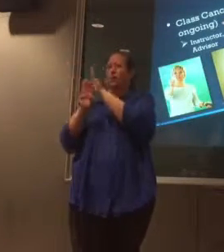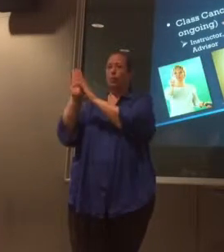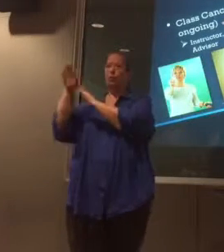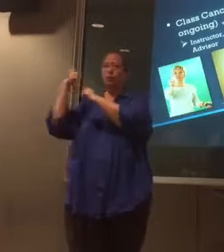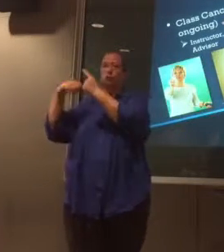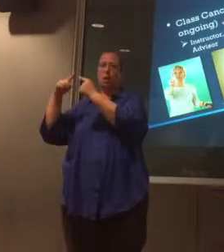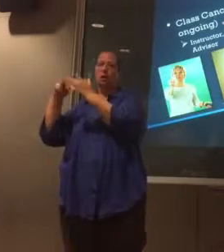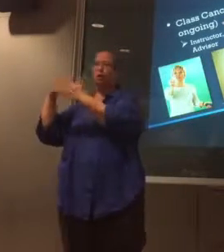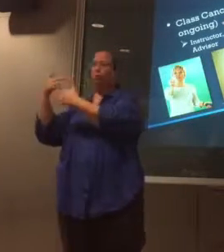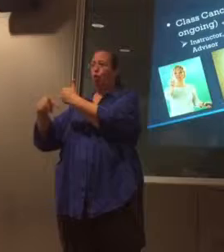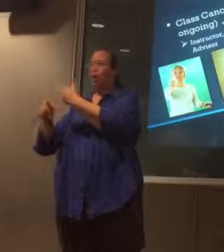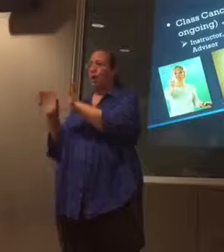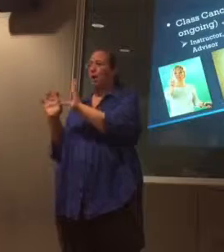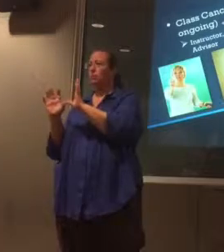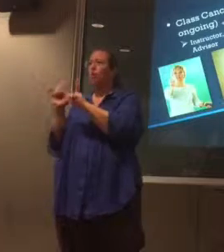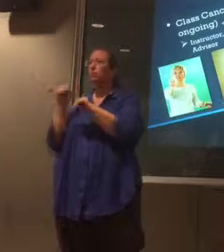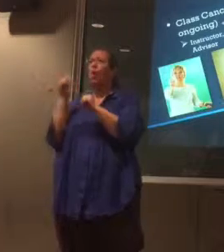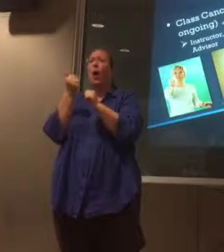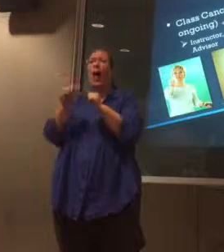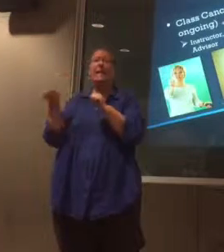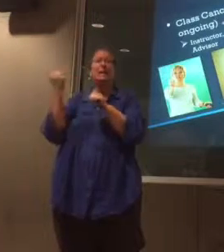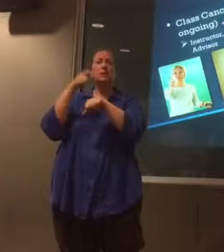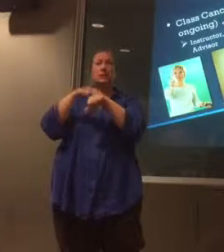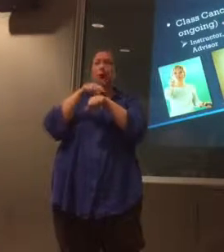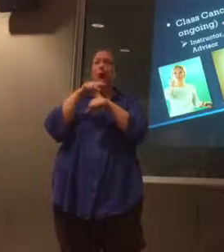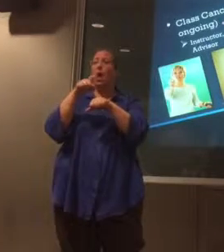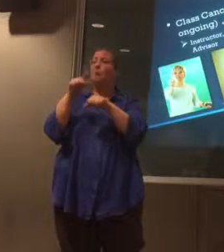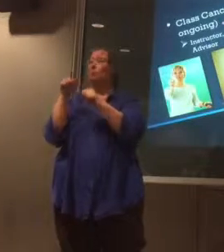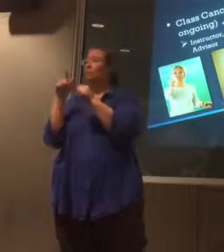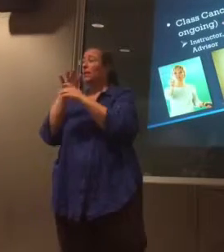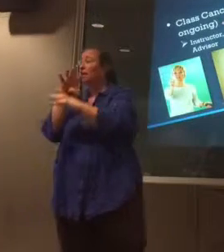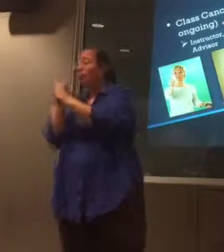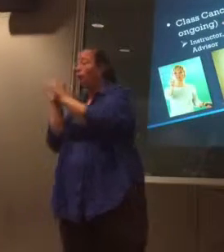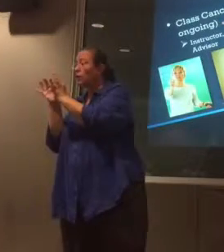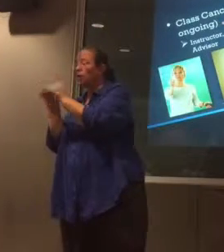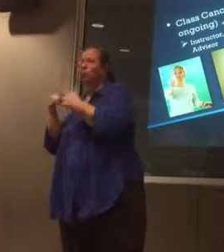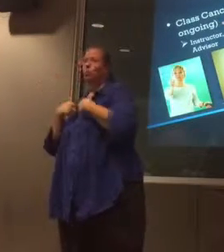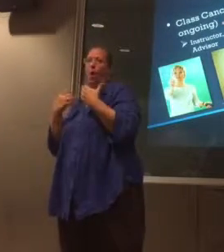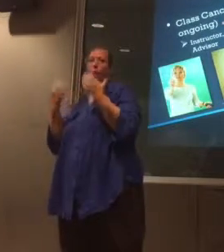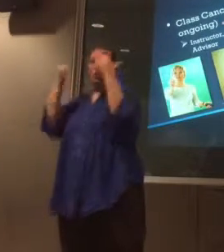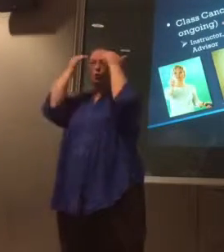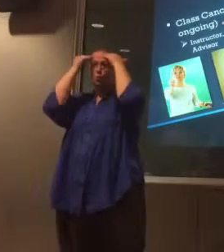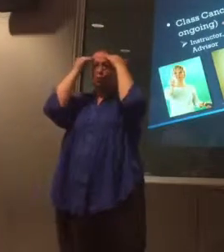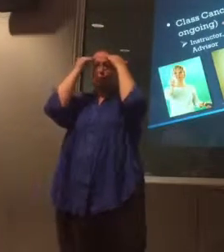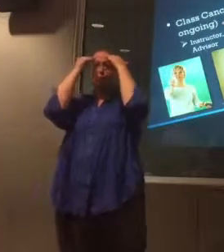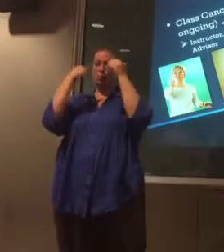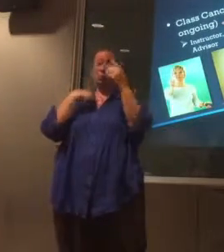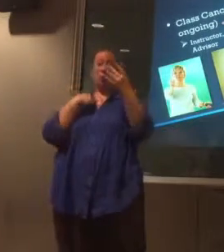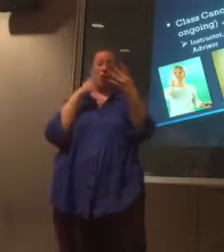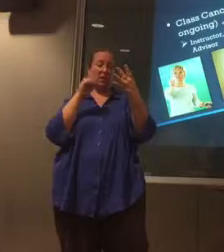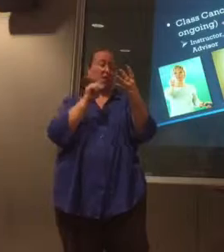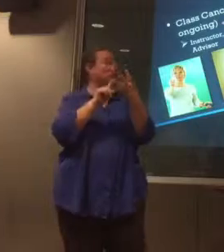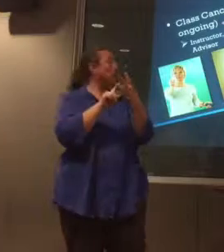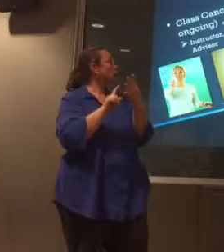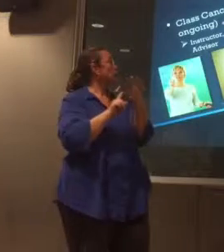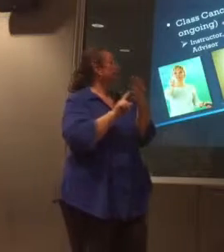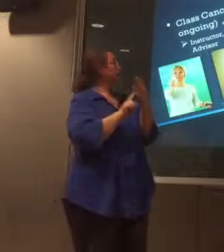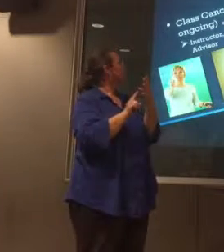interpreter, lead of Emerging Signers Program. So anytime that it involves emerging signers, I want to be kept